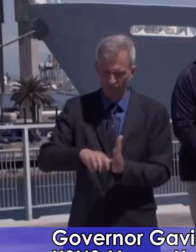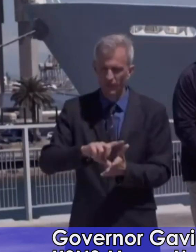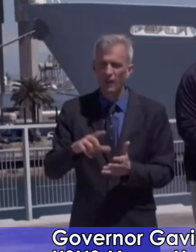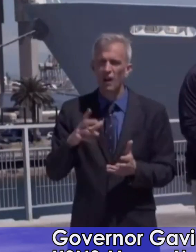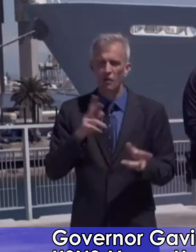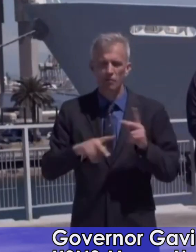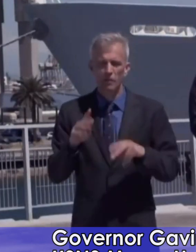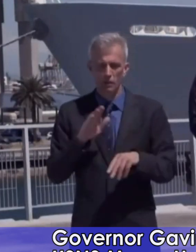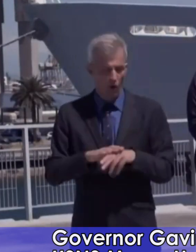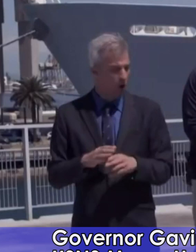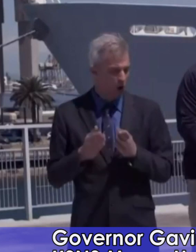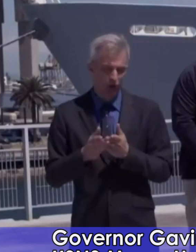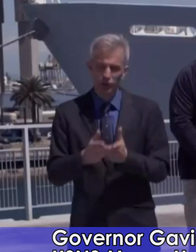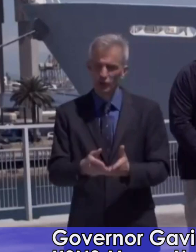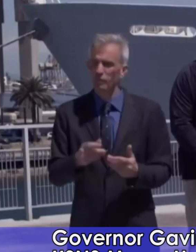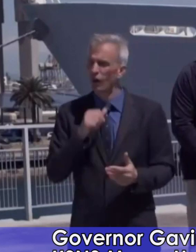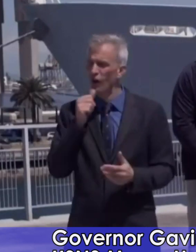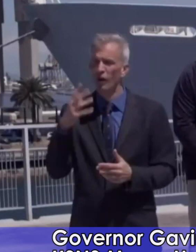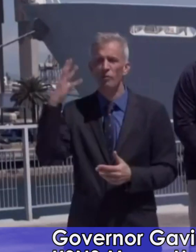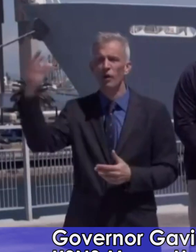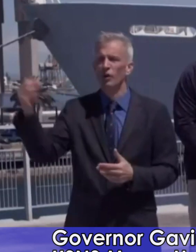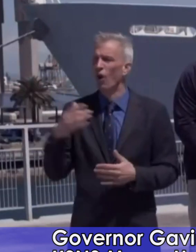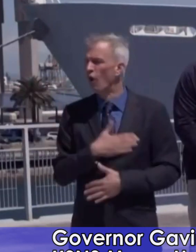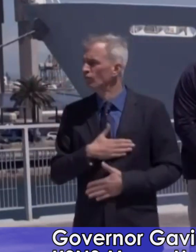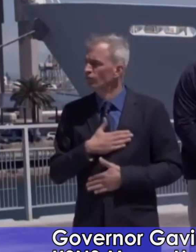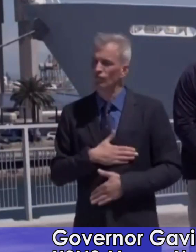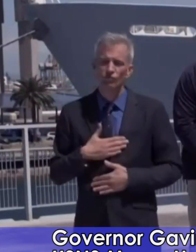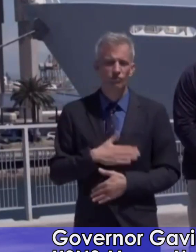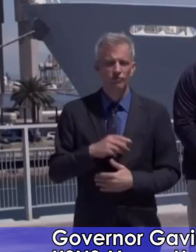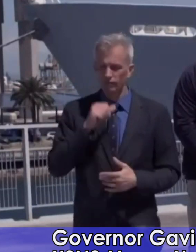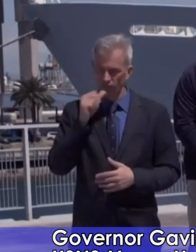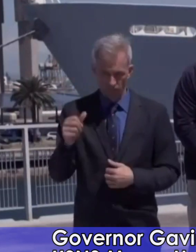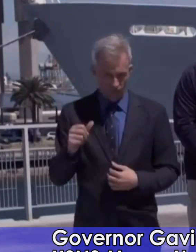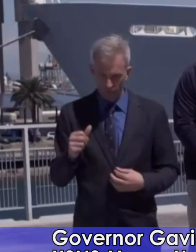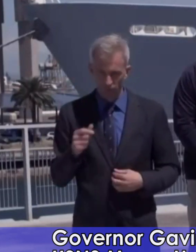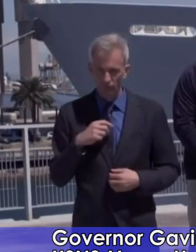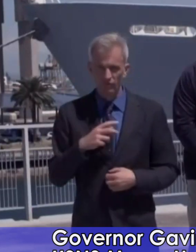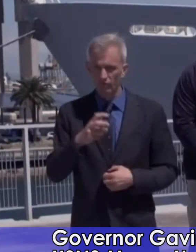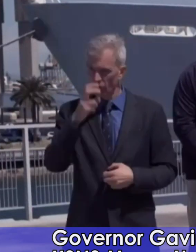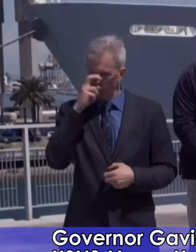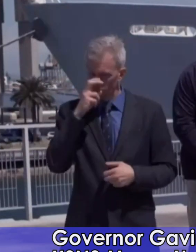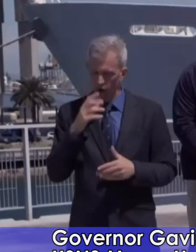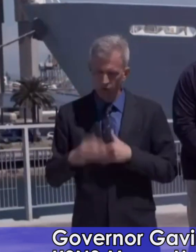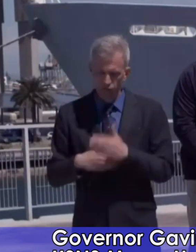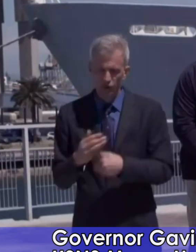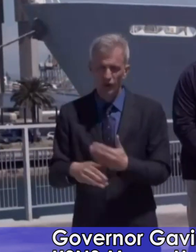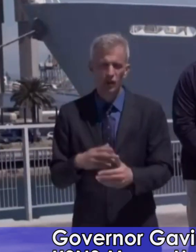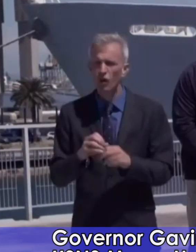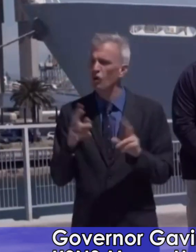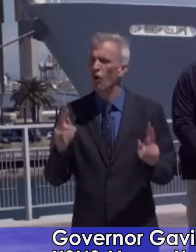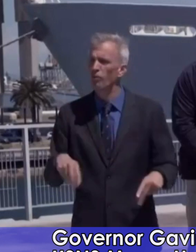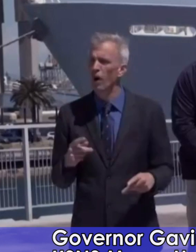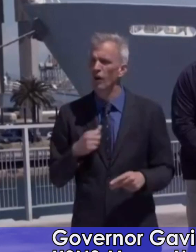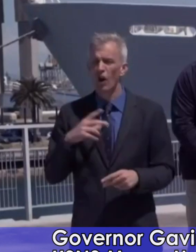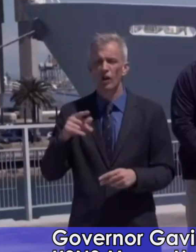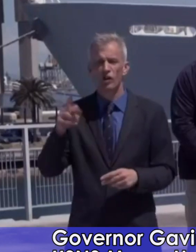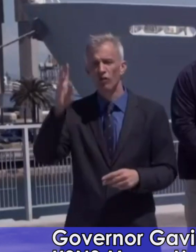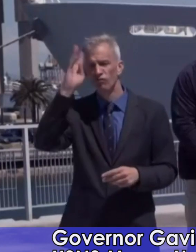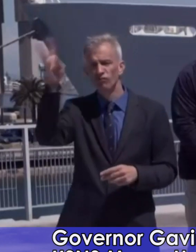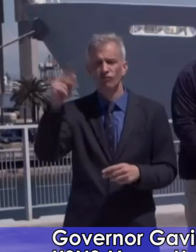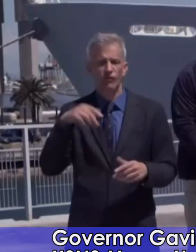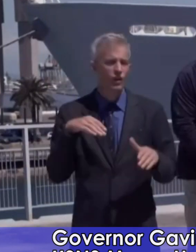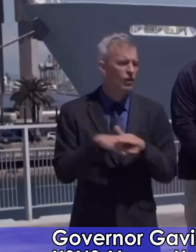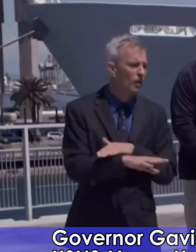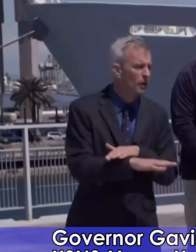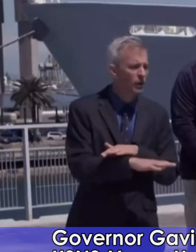be recreating nearby. There's strict protocols and procedures. No one can just randomly come off